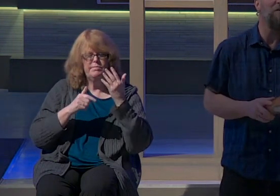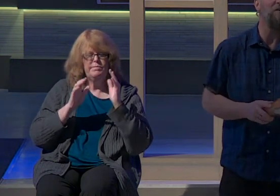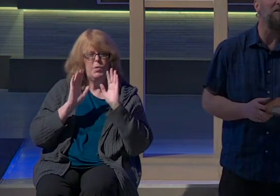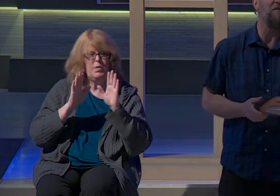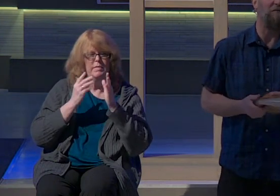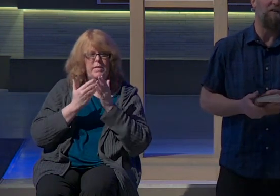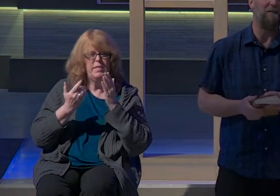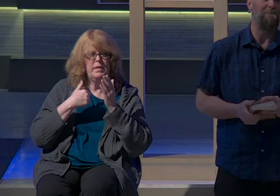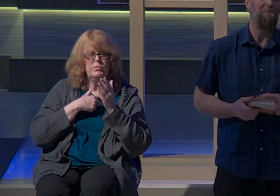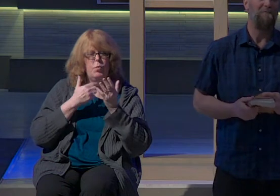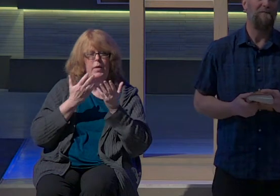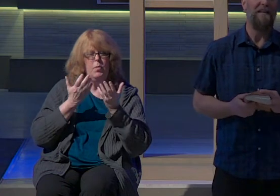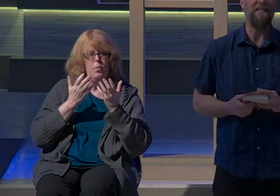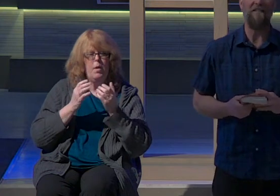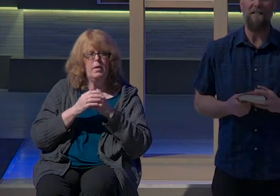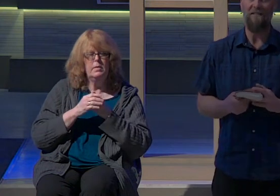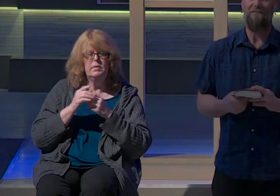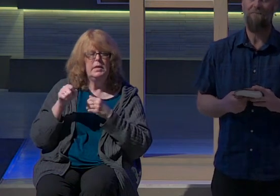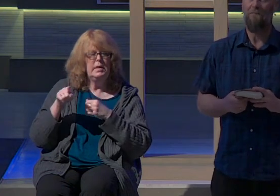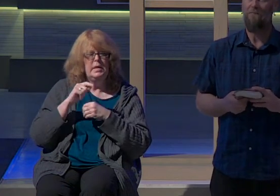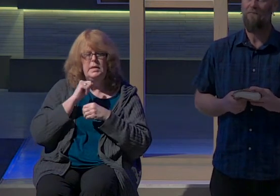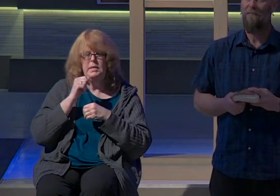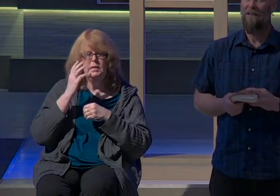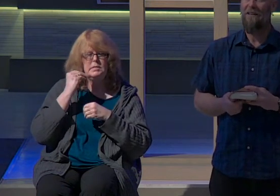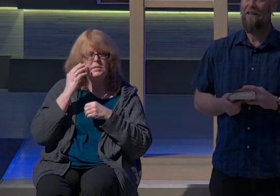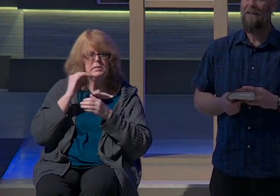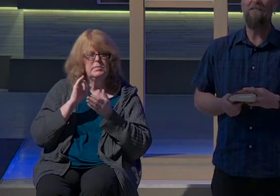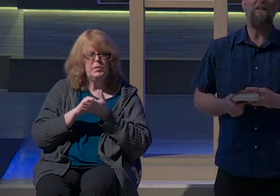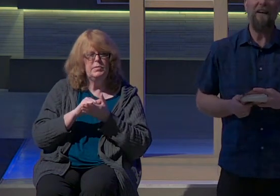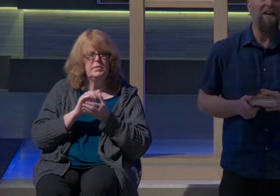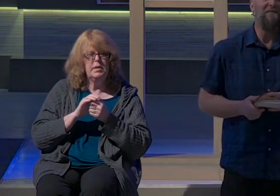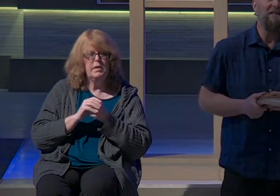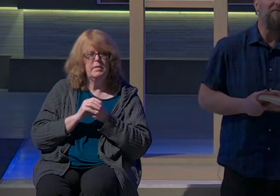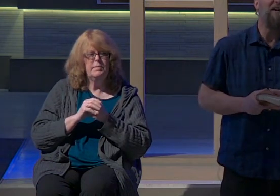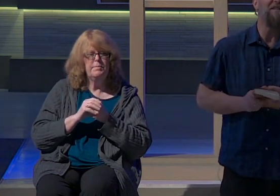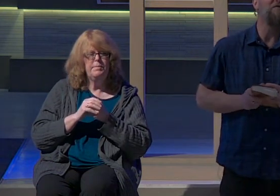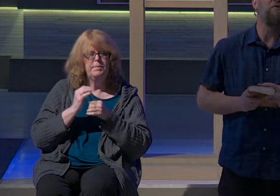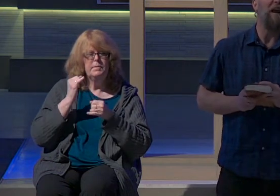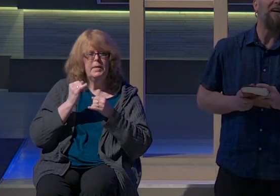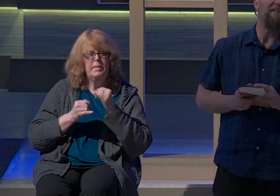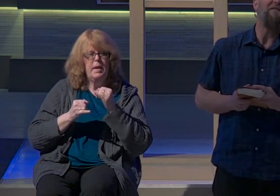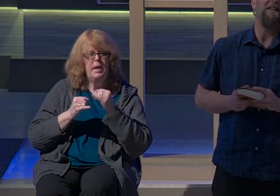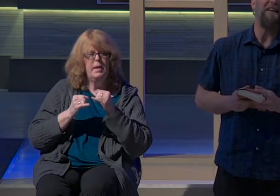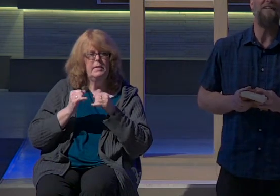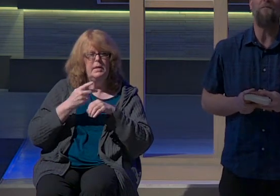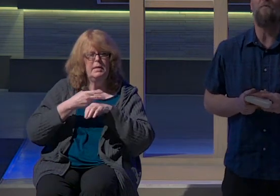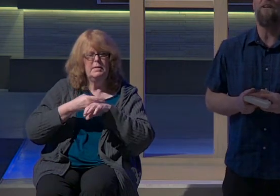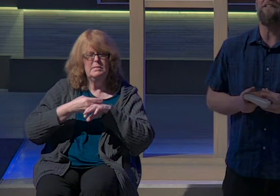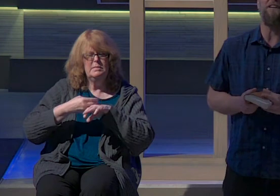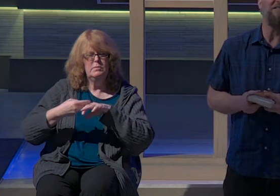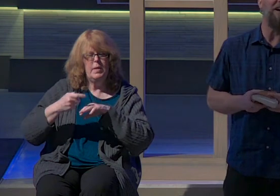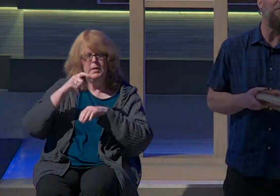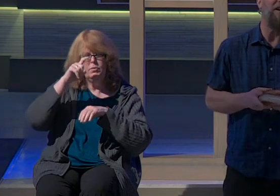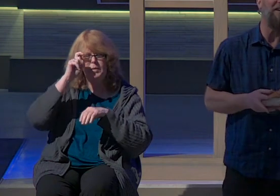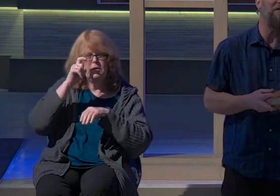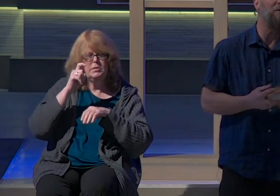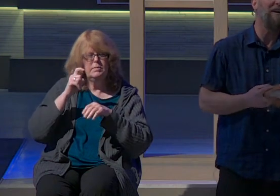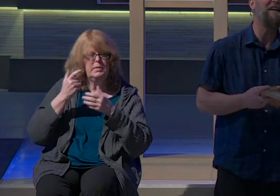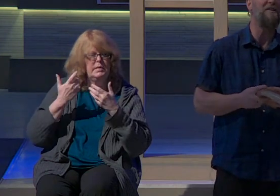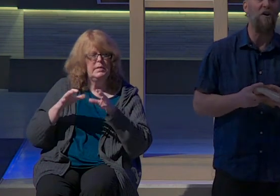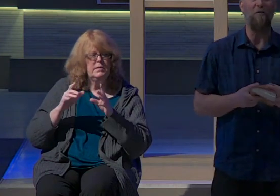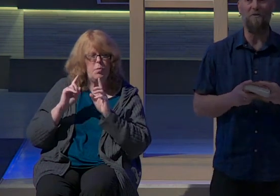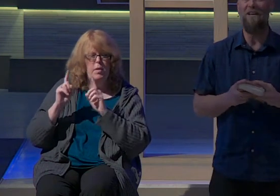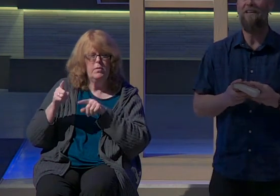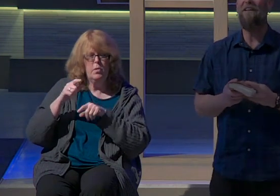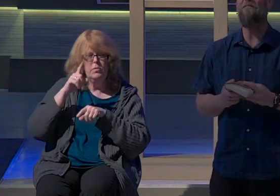things that we would look for. He doesn't. In the very end of his life, he gets dragged off to Egypt where he does not want to go, where